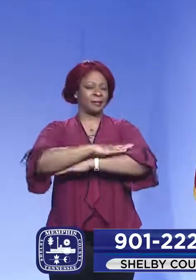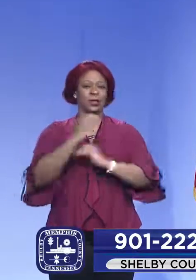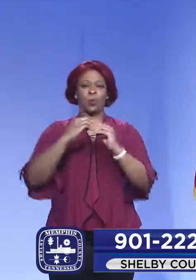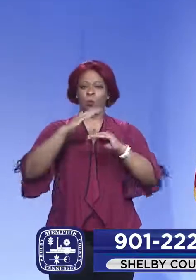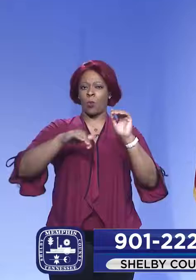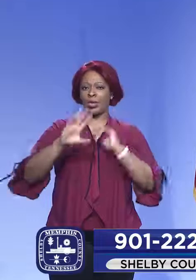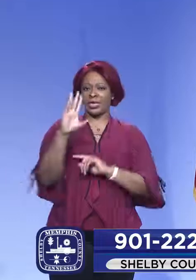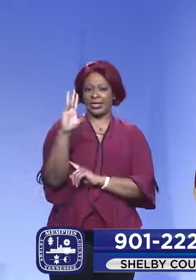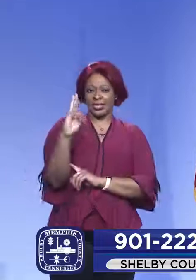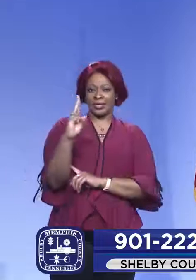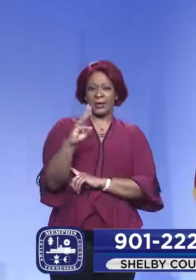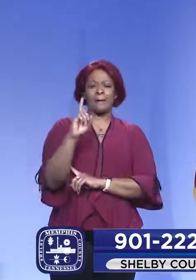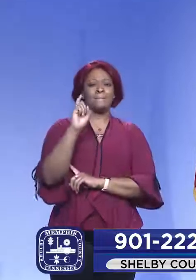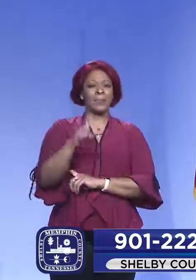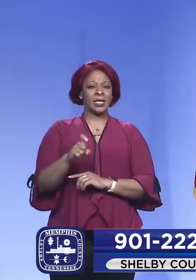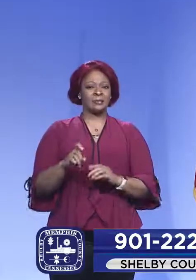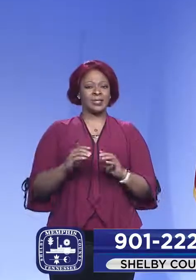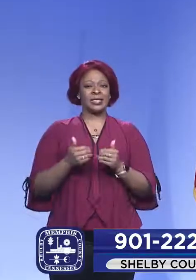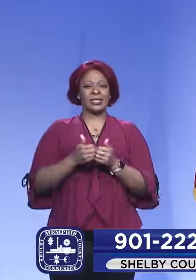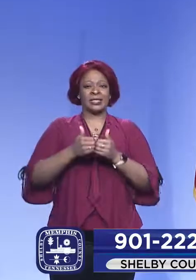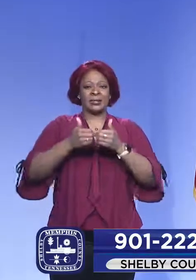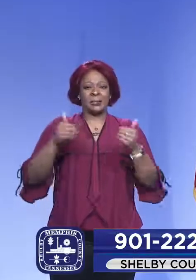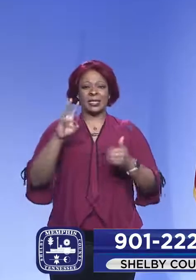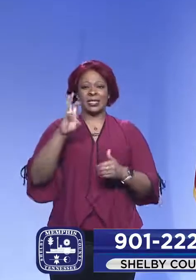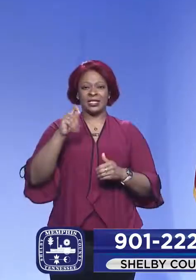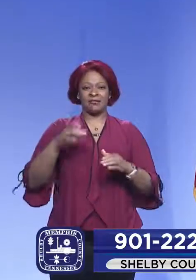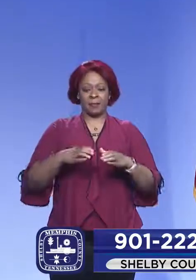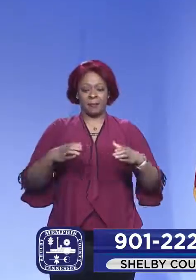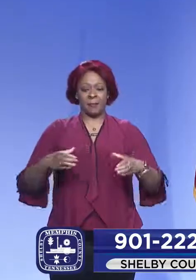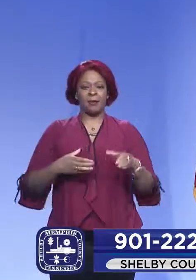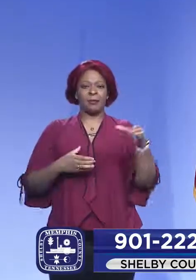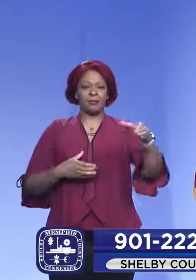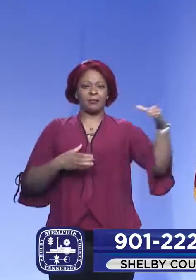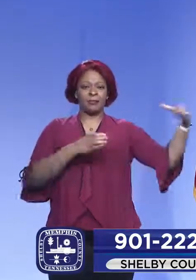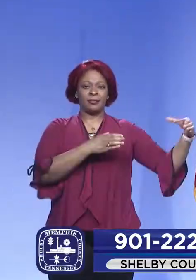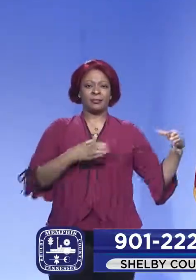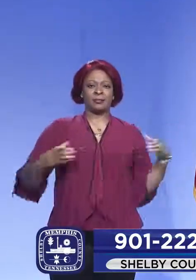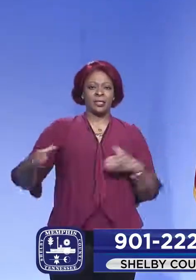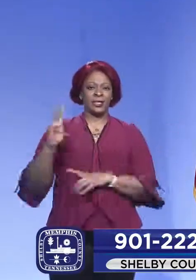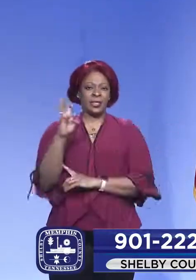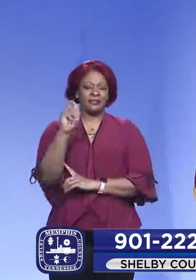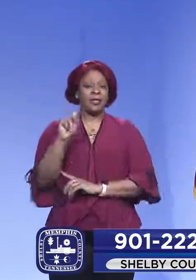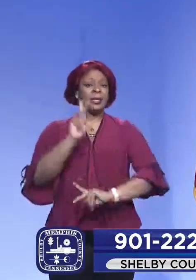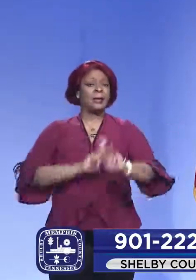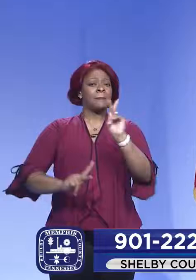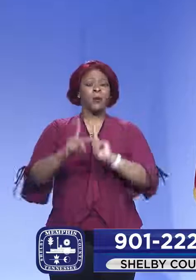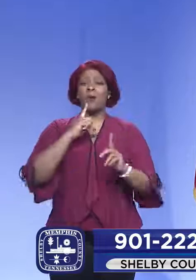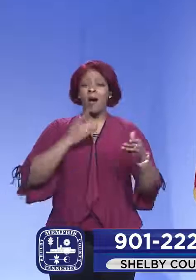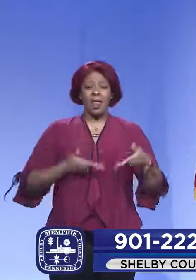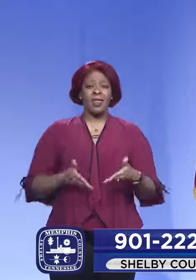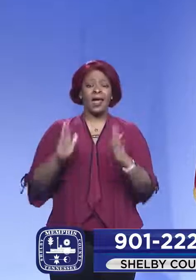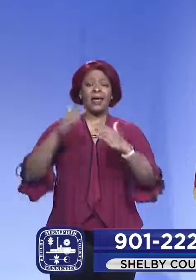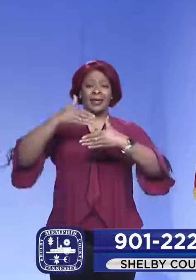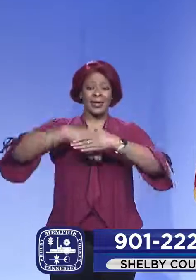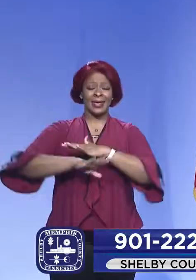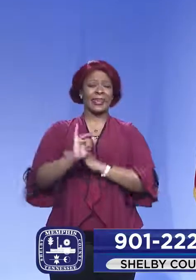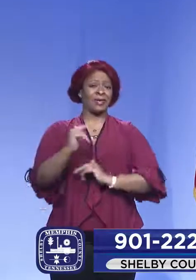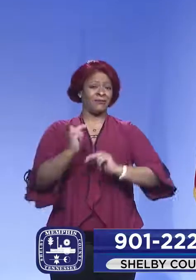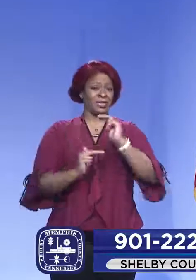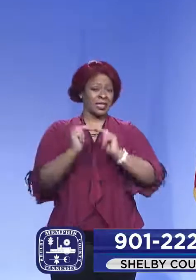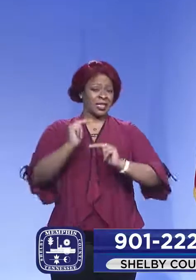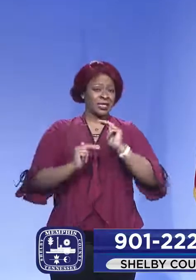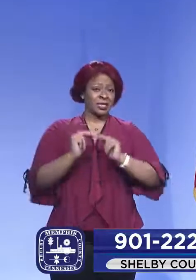than 6, must be separated 6 feet apart. The number of people who are allowed in a